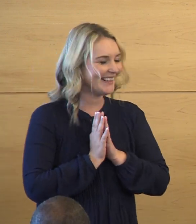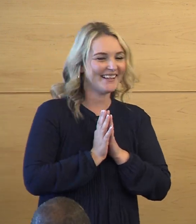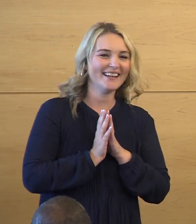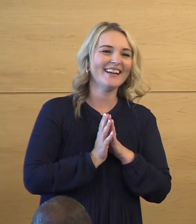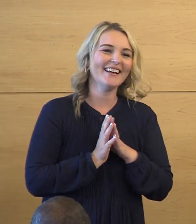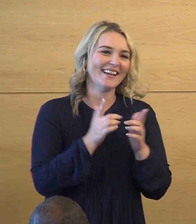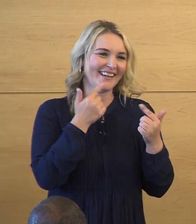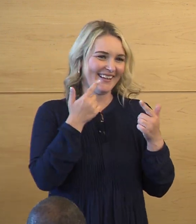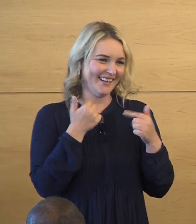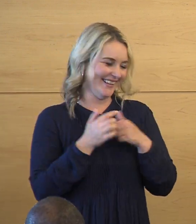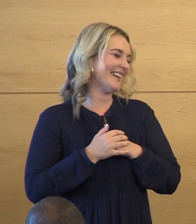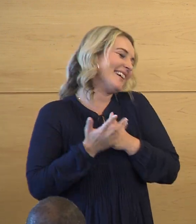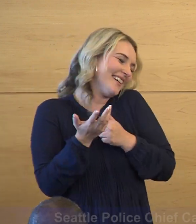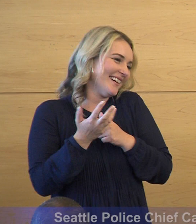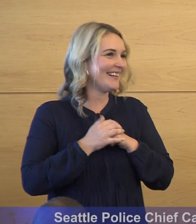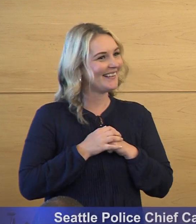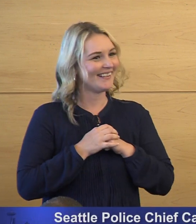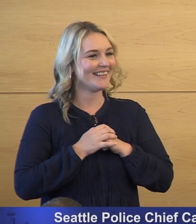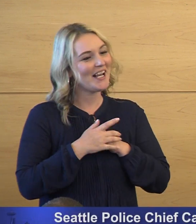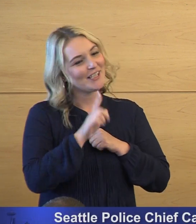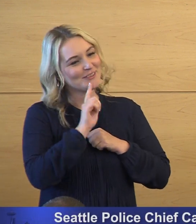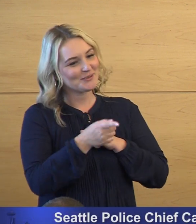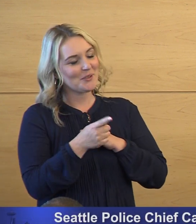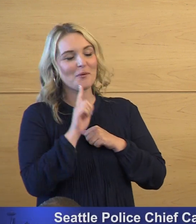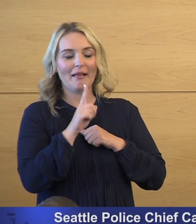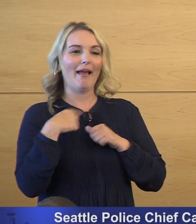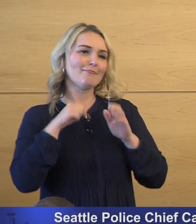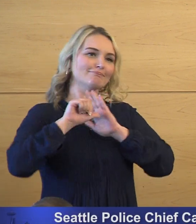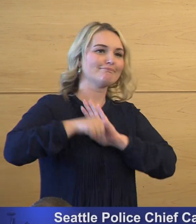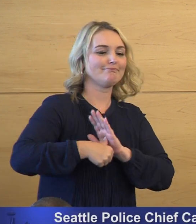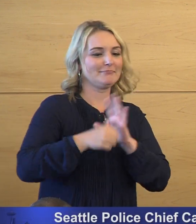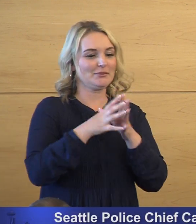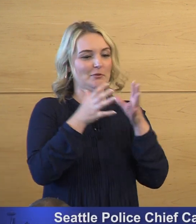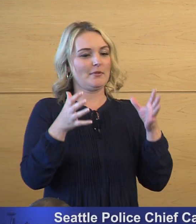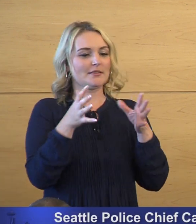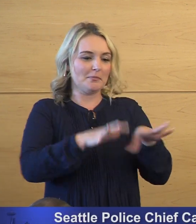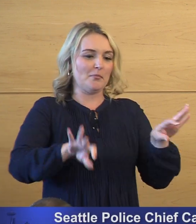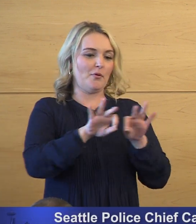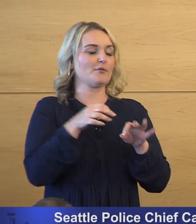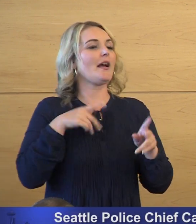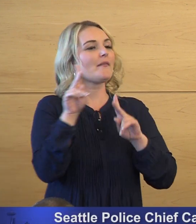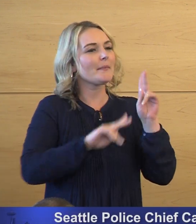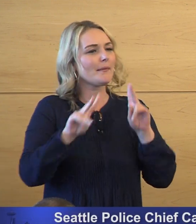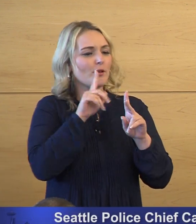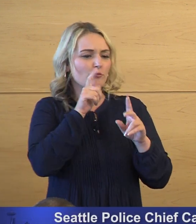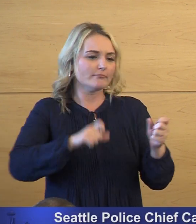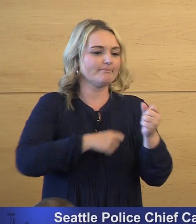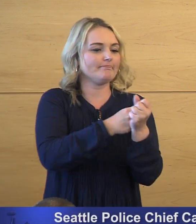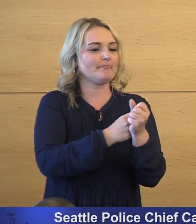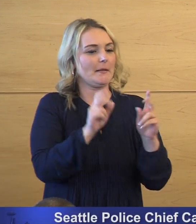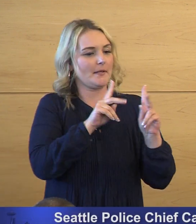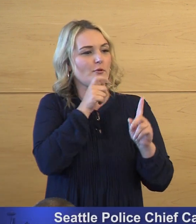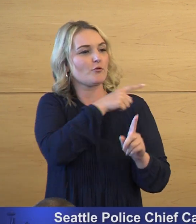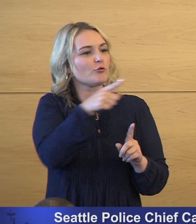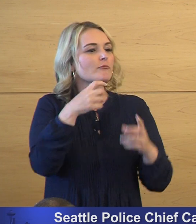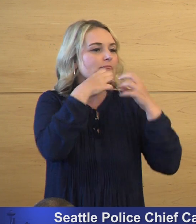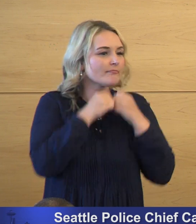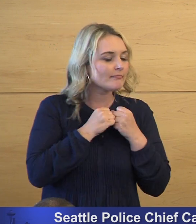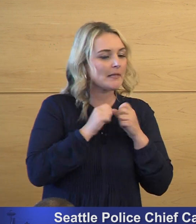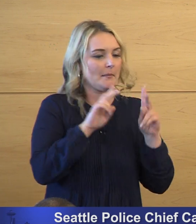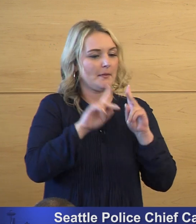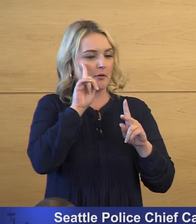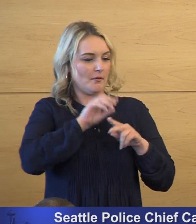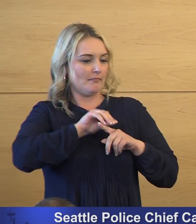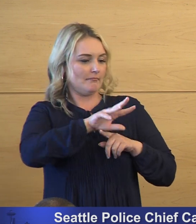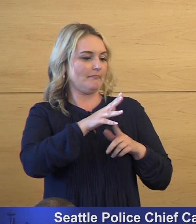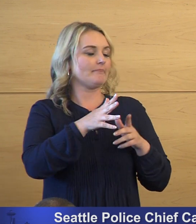Generally my strongest supporters. I can't stress enough how important it is to have people in your corner, people who you love, people who will